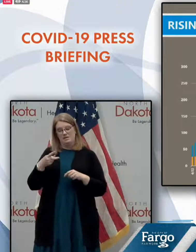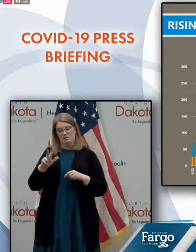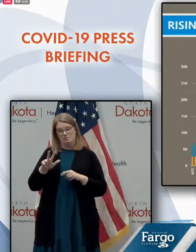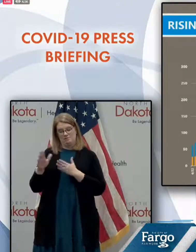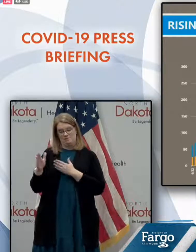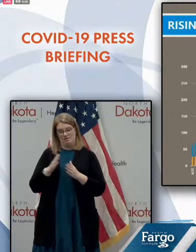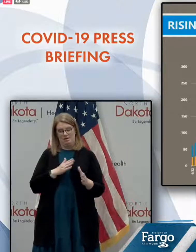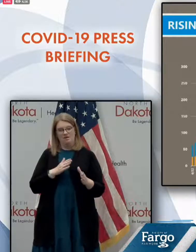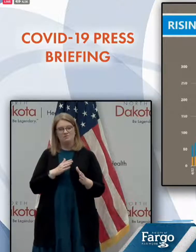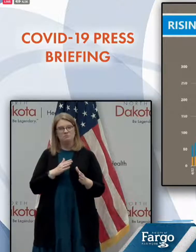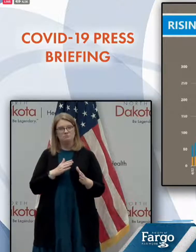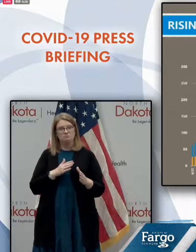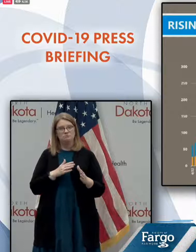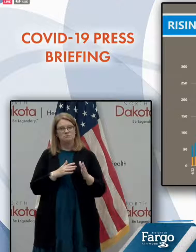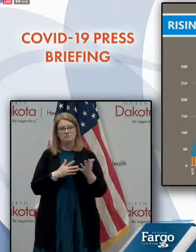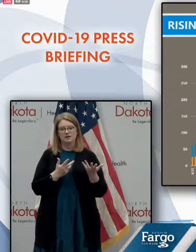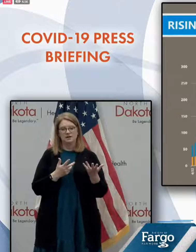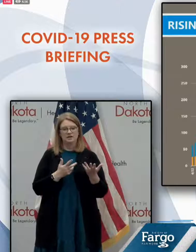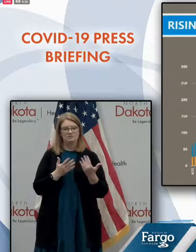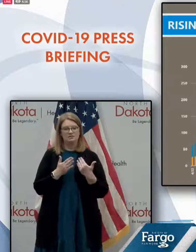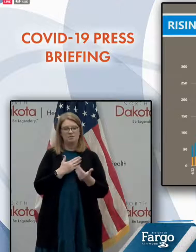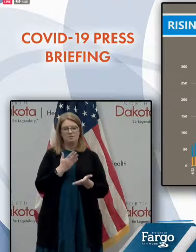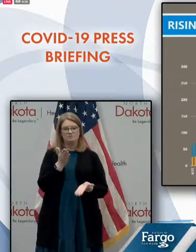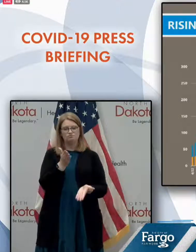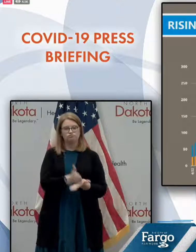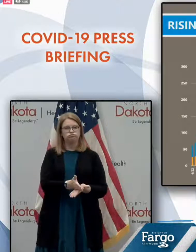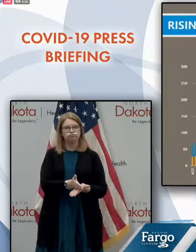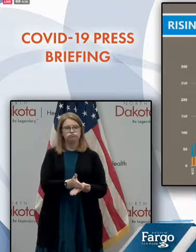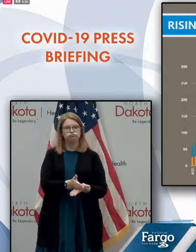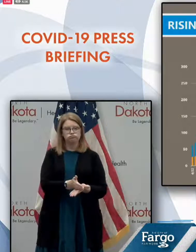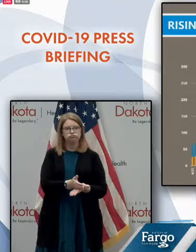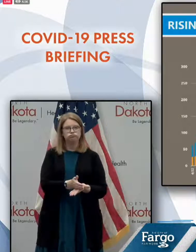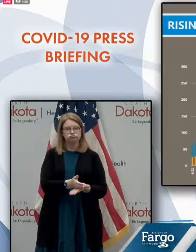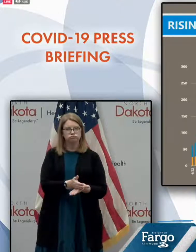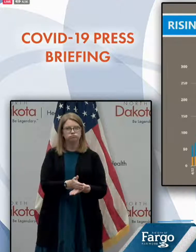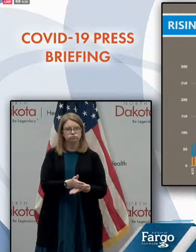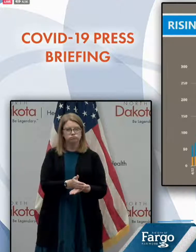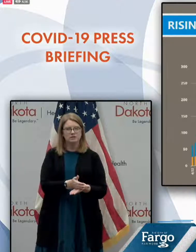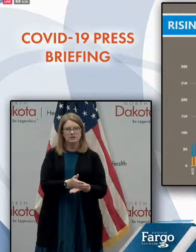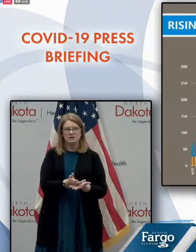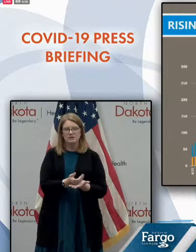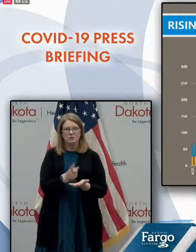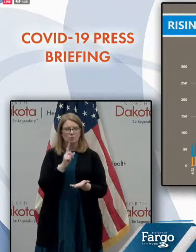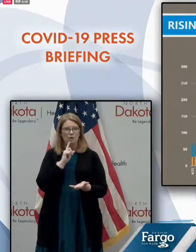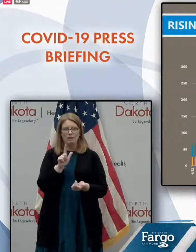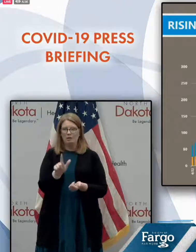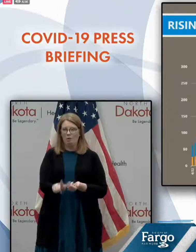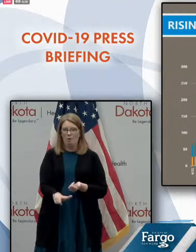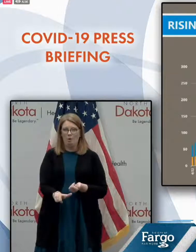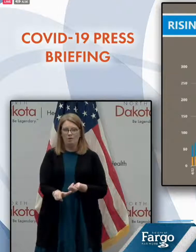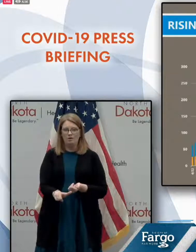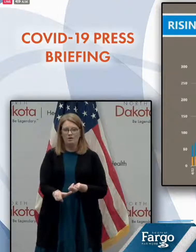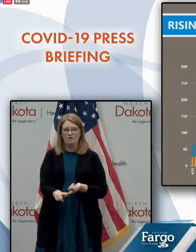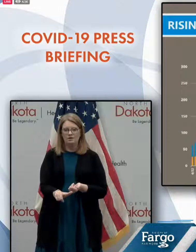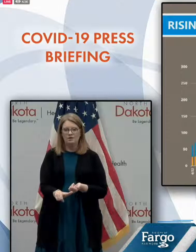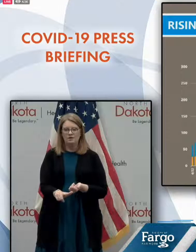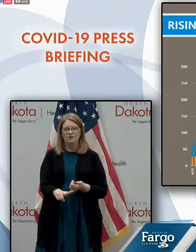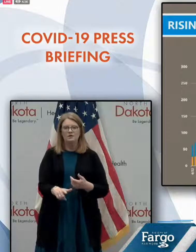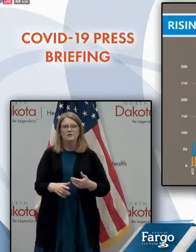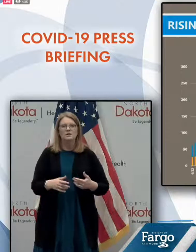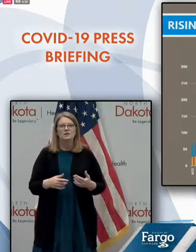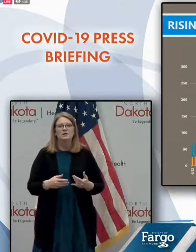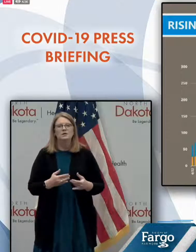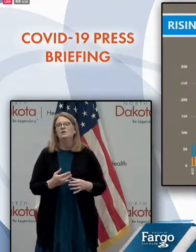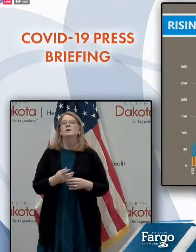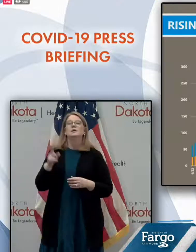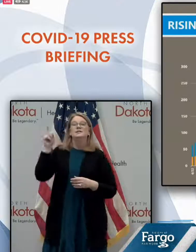VP3, we nearly arrested this and brought it down to a very low level. On the presidential,